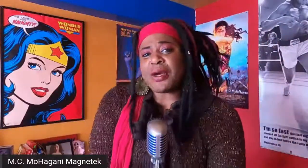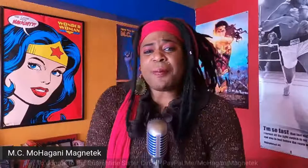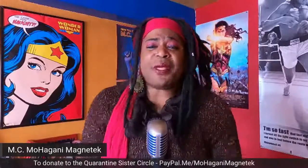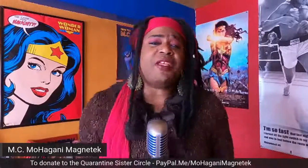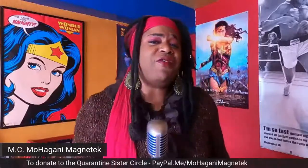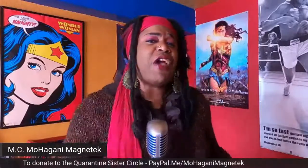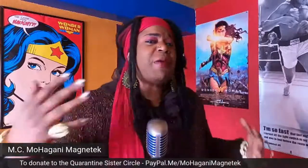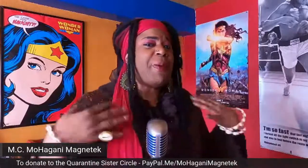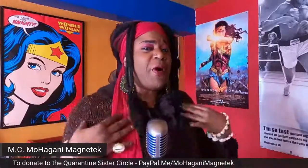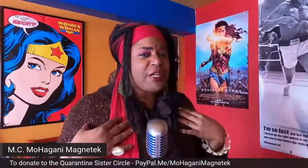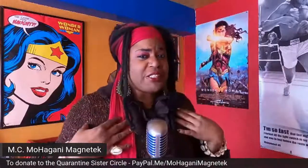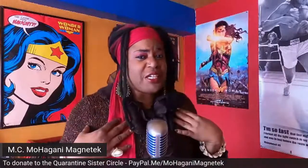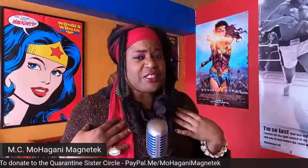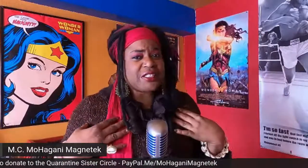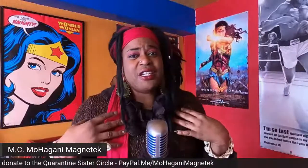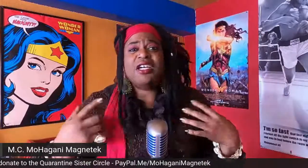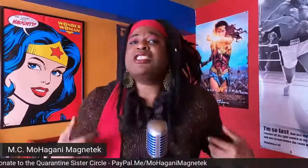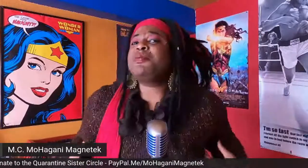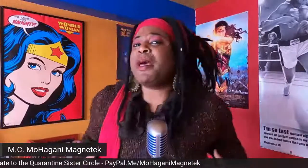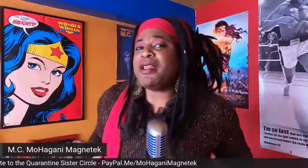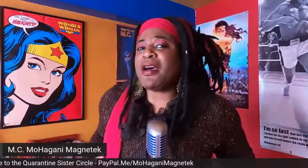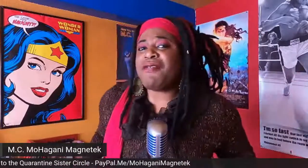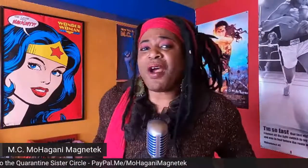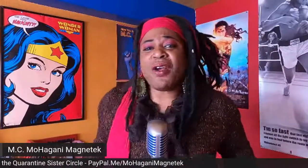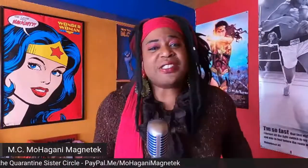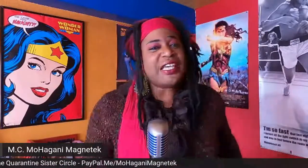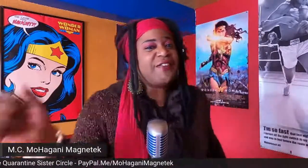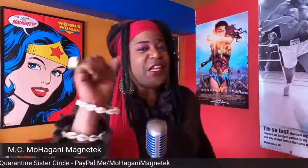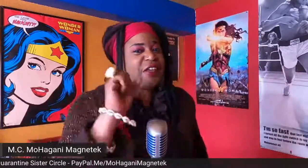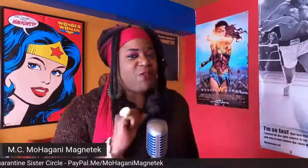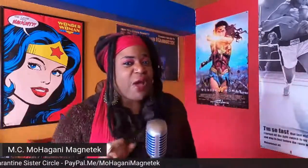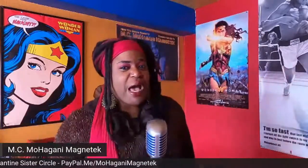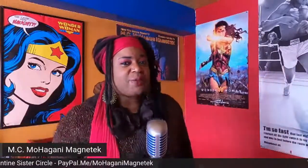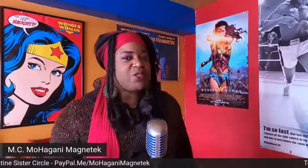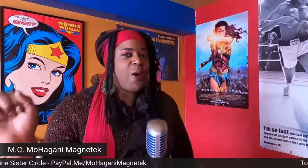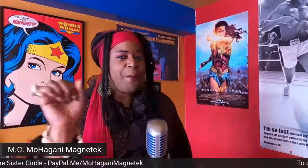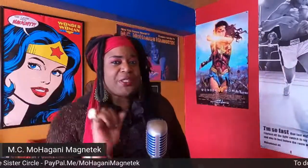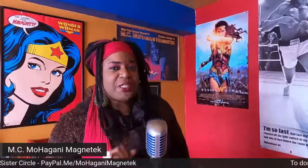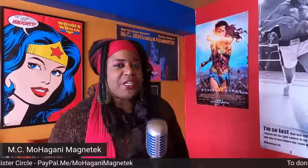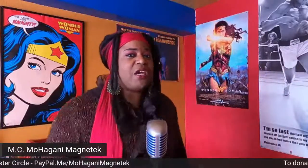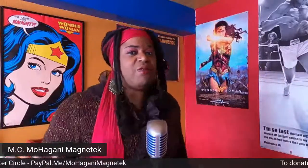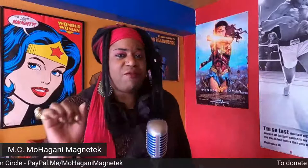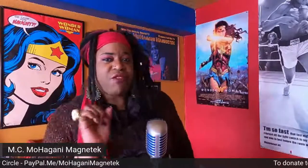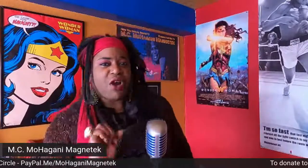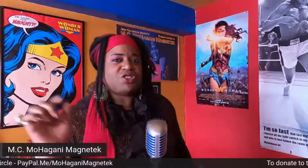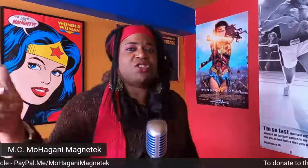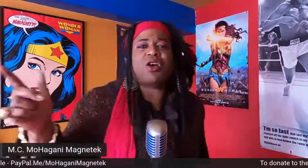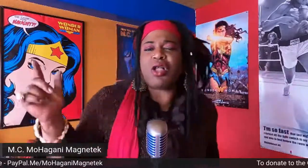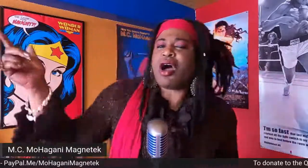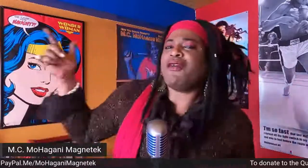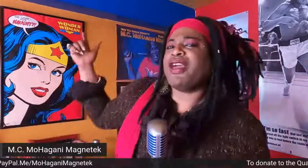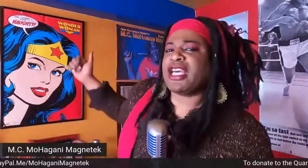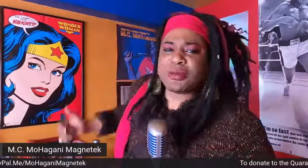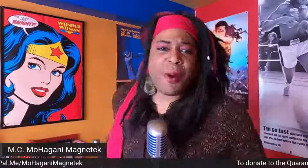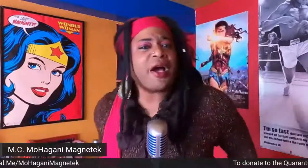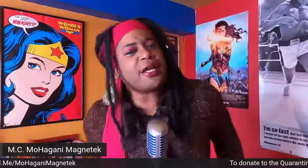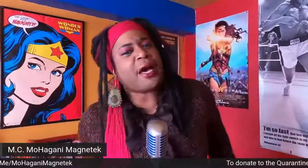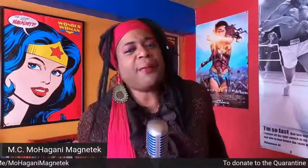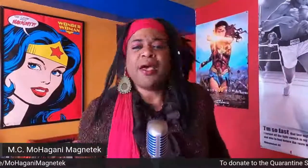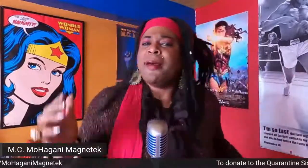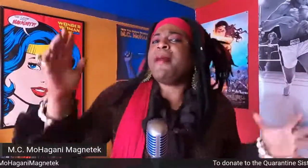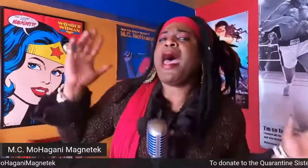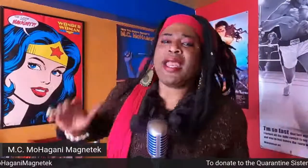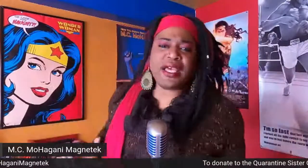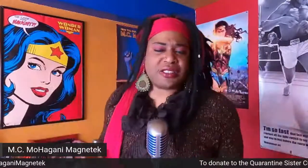cipher complete. Your favorite poetess. Spitting a verse, even if it rhymes slow. Put the gear in reverse. Your girl over here sparking